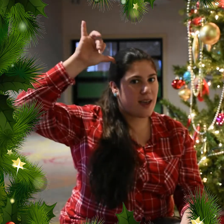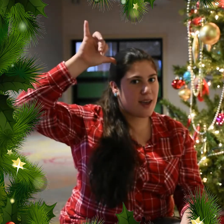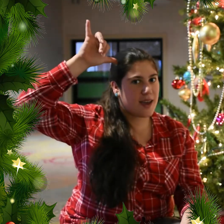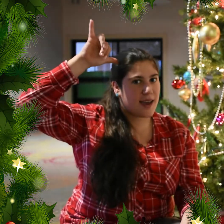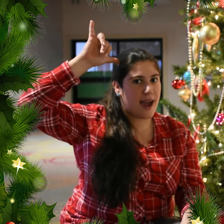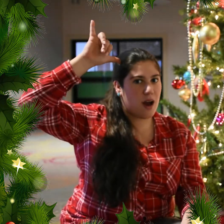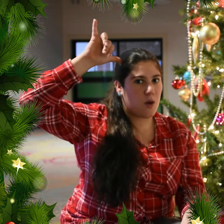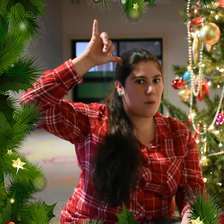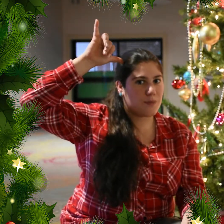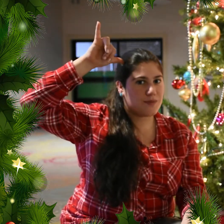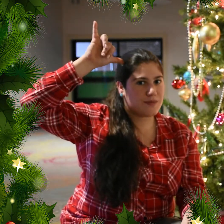Cow.